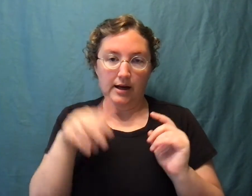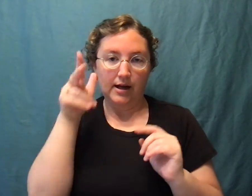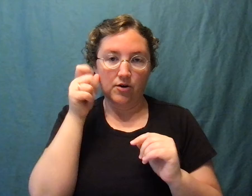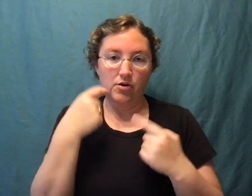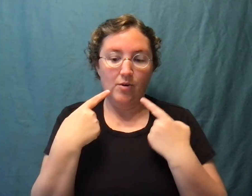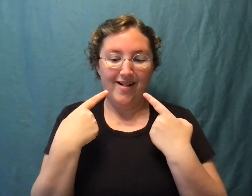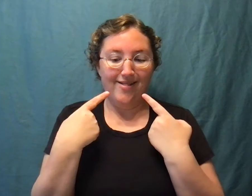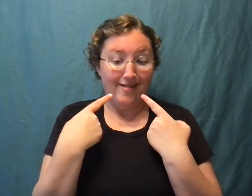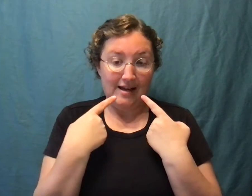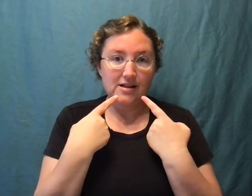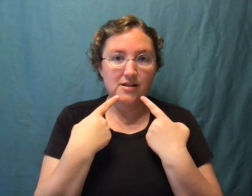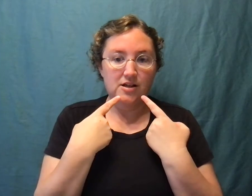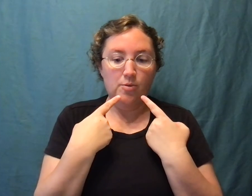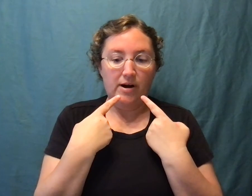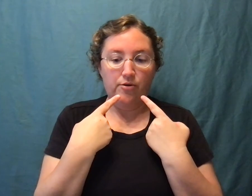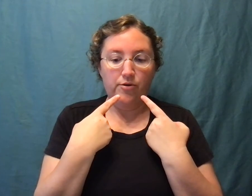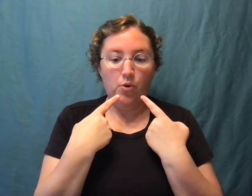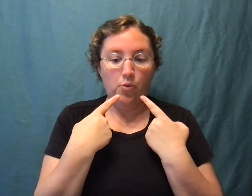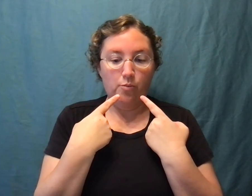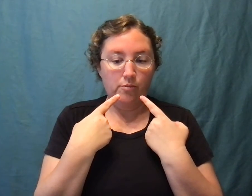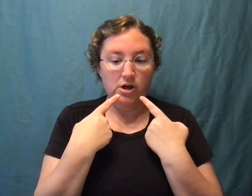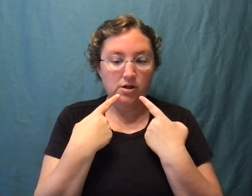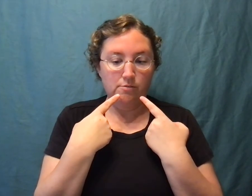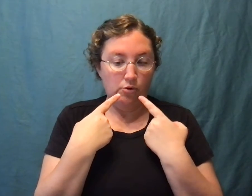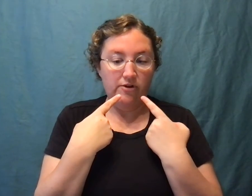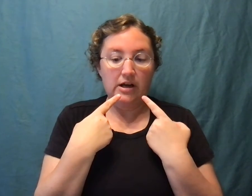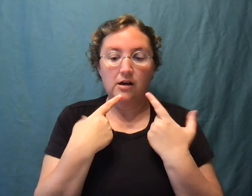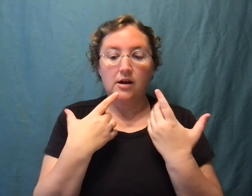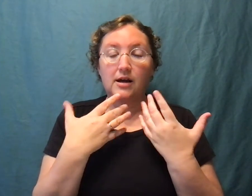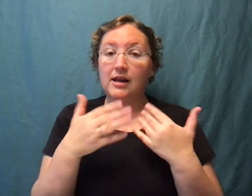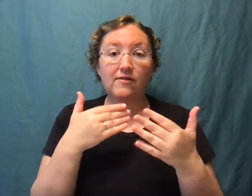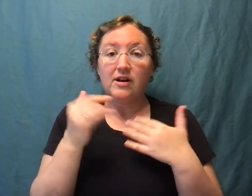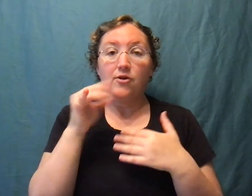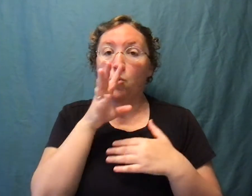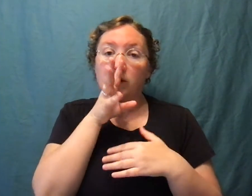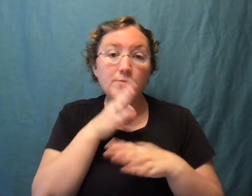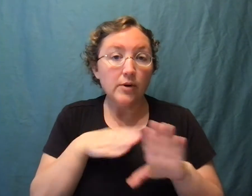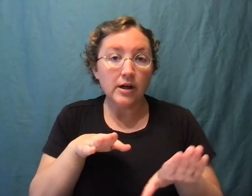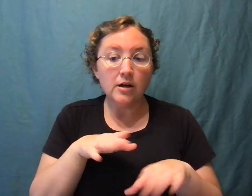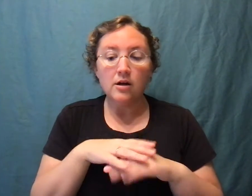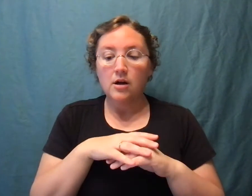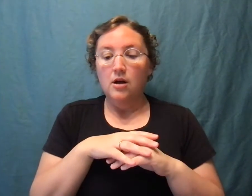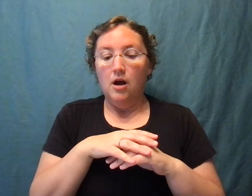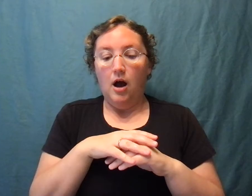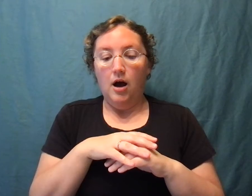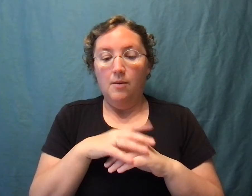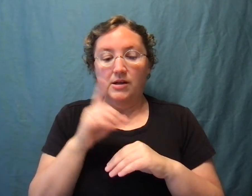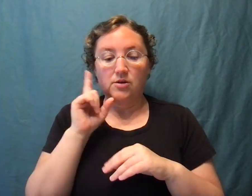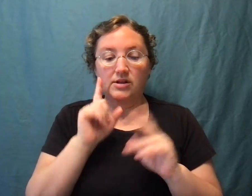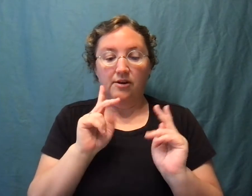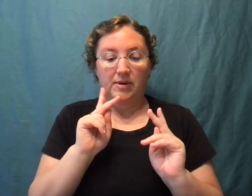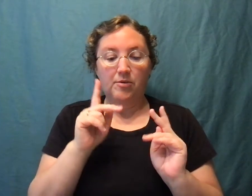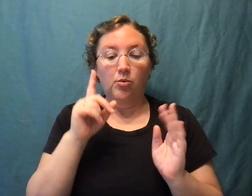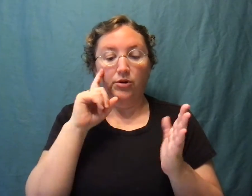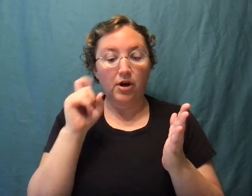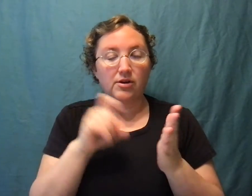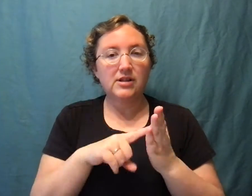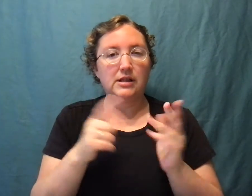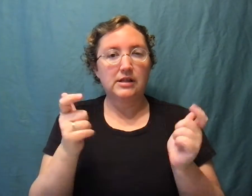hear you. They can see your mouth moving, even if you're whispering. So deaf people will notice these